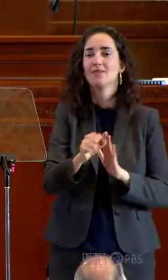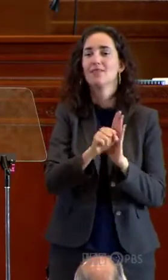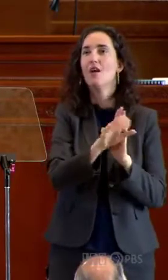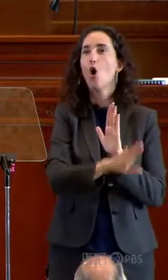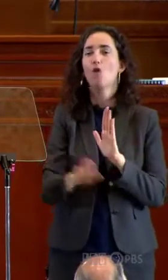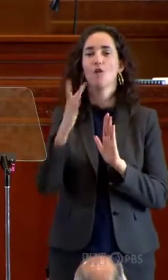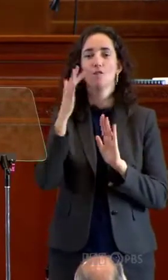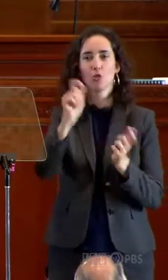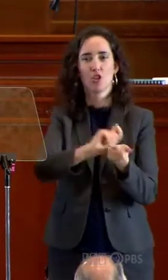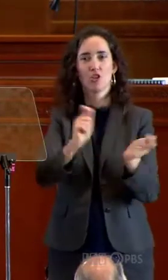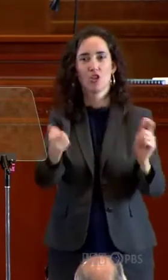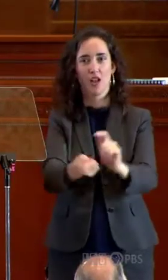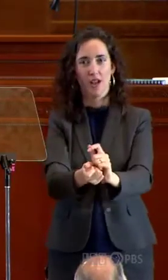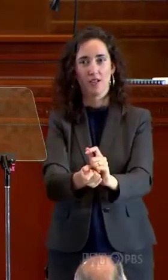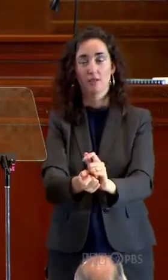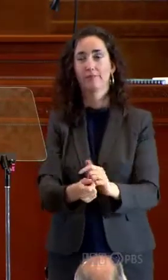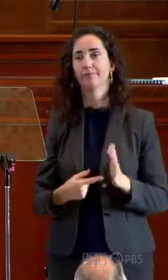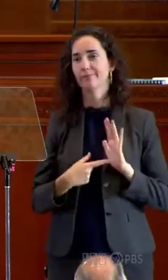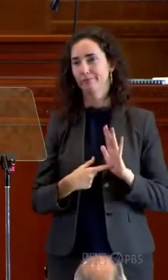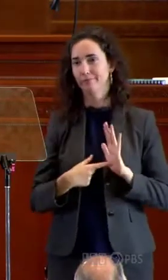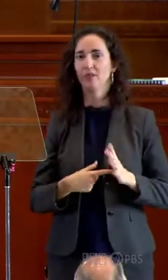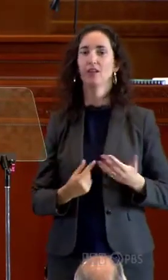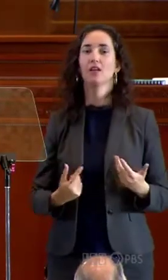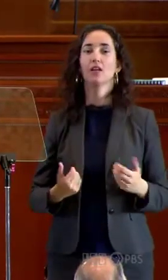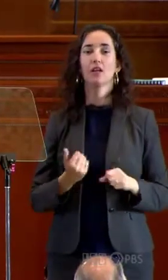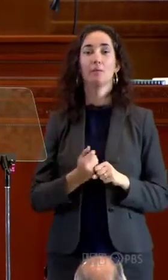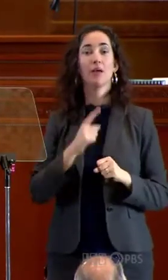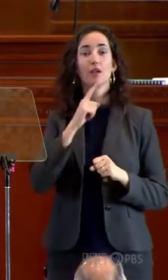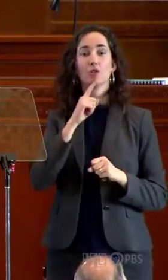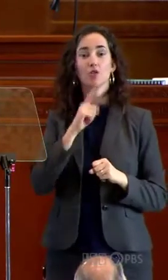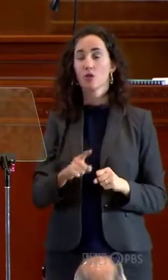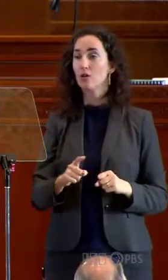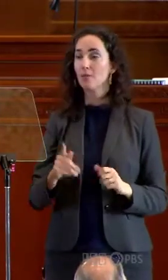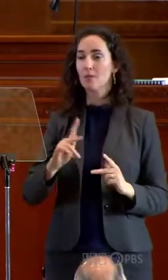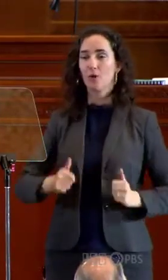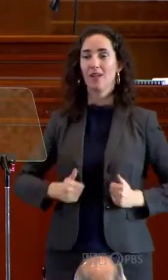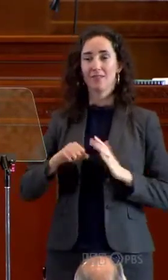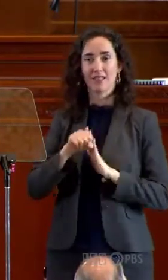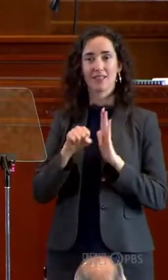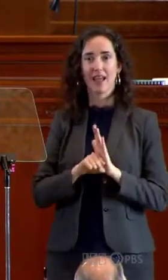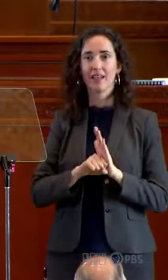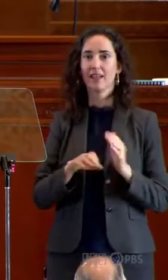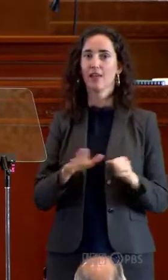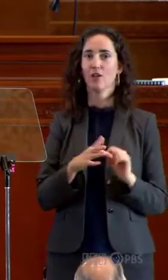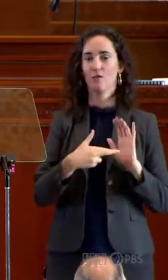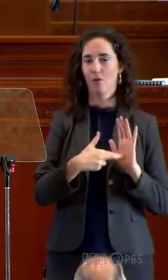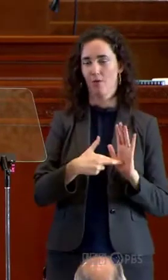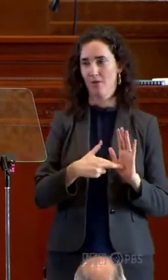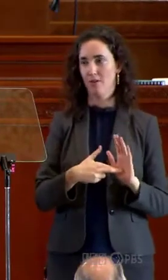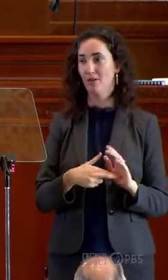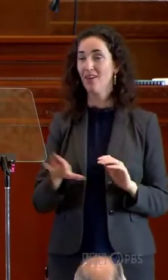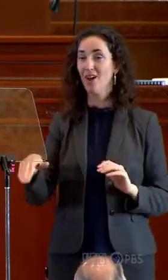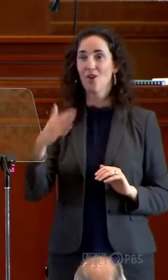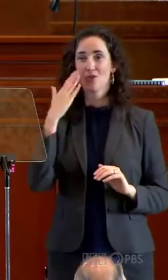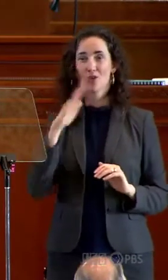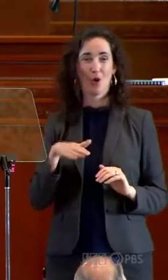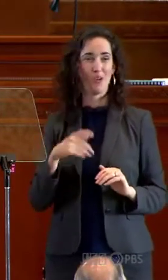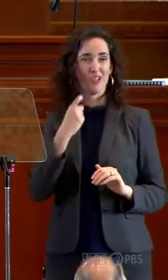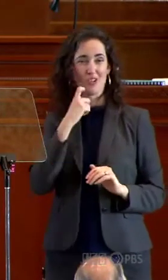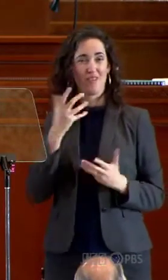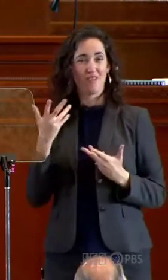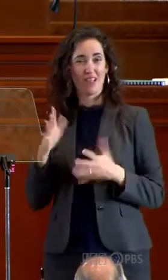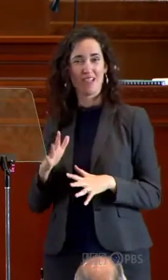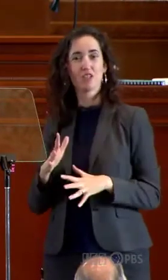And that includes ensuring that the citizens of this state are fairly represented. As y'all know, we just ended